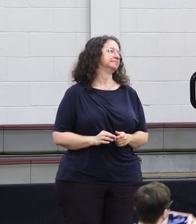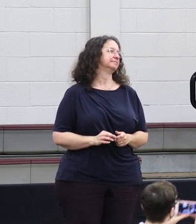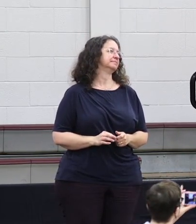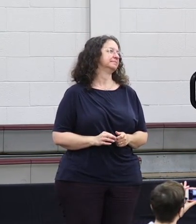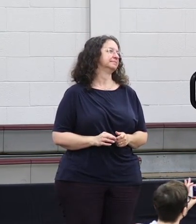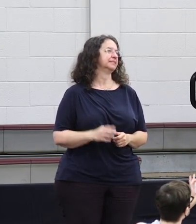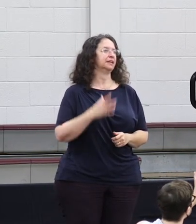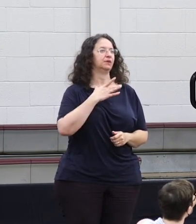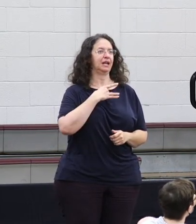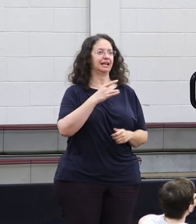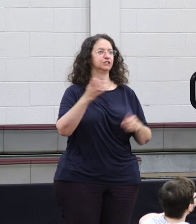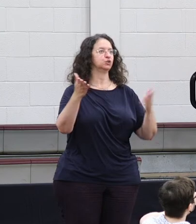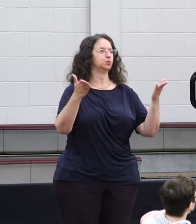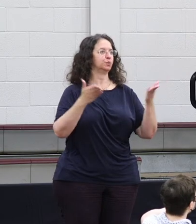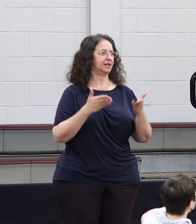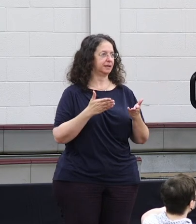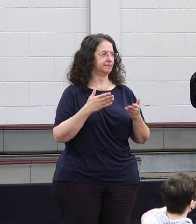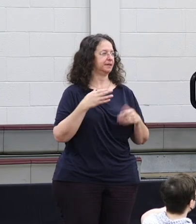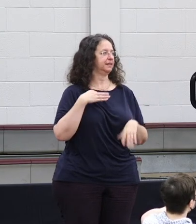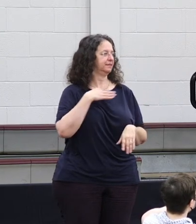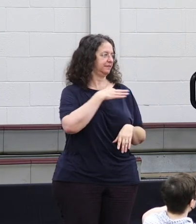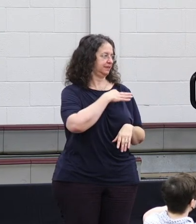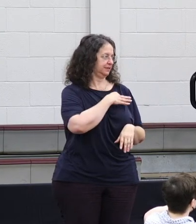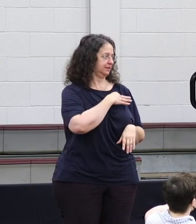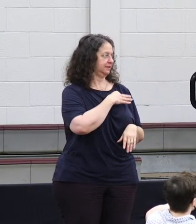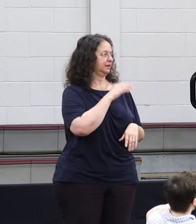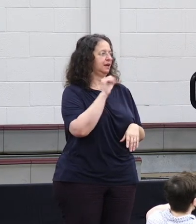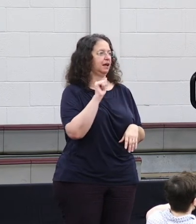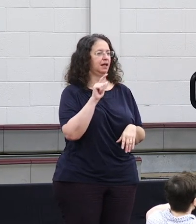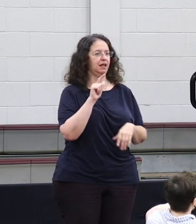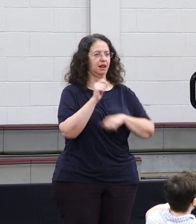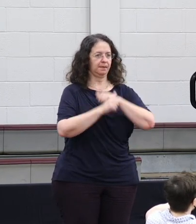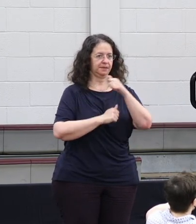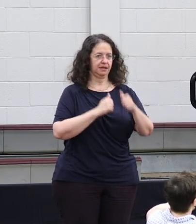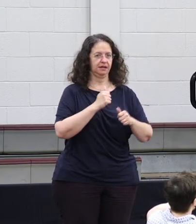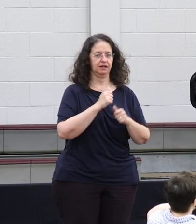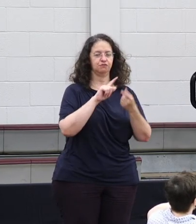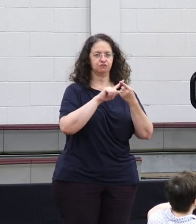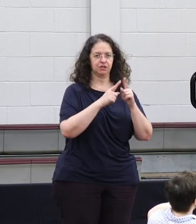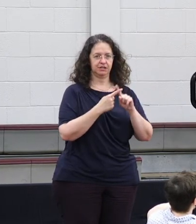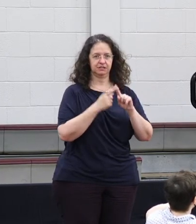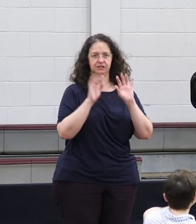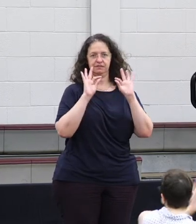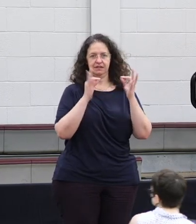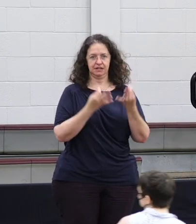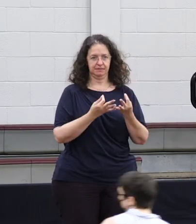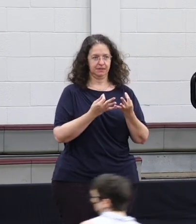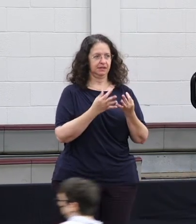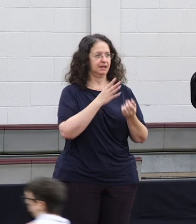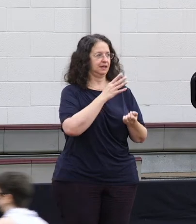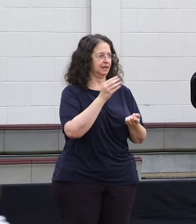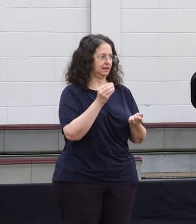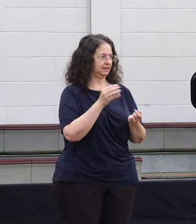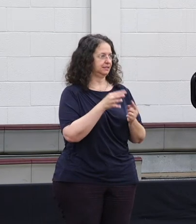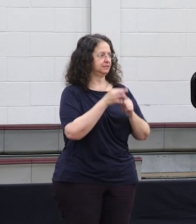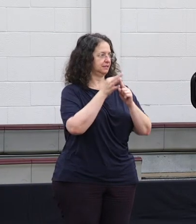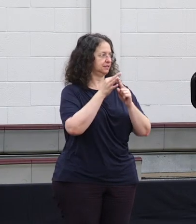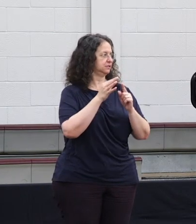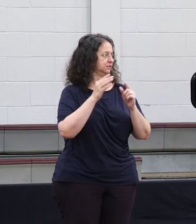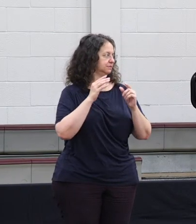I would like to welcome all faculty, alumni, friends, family, and distinguished